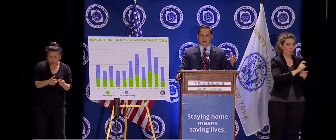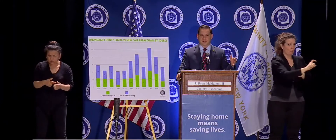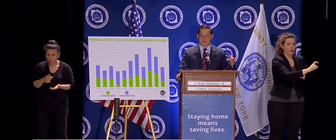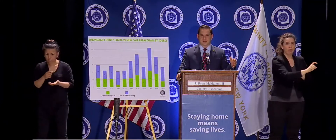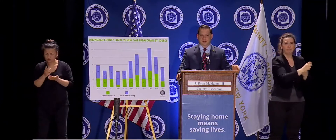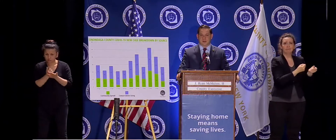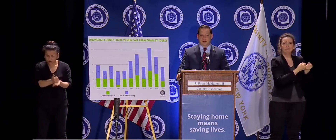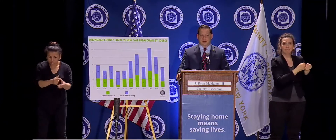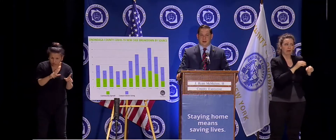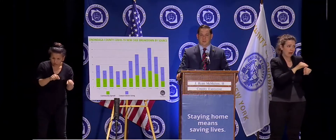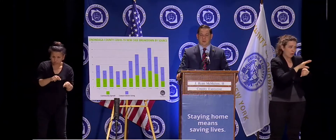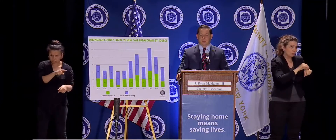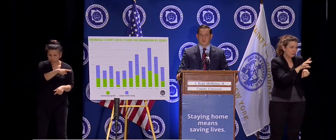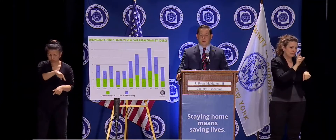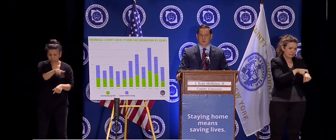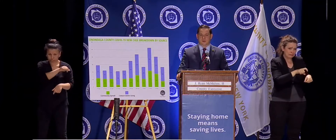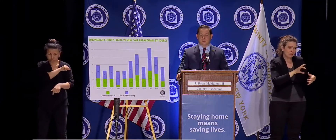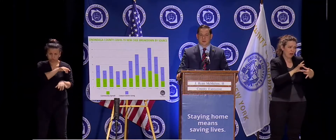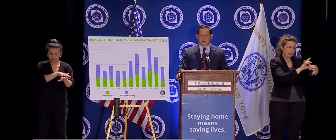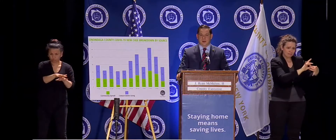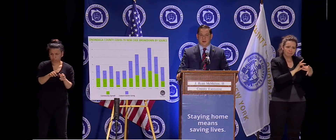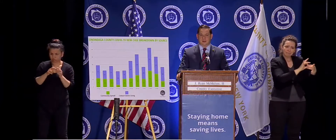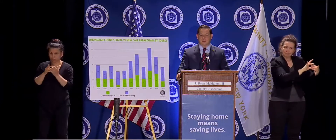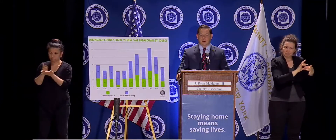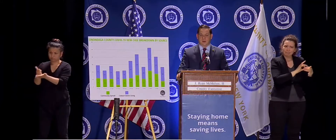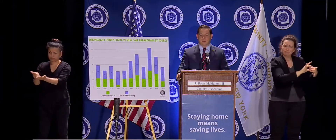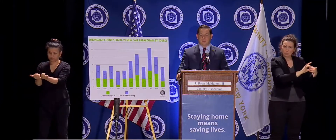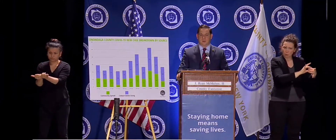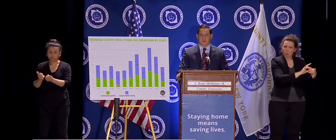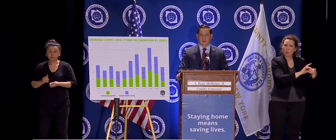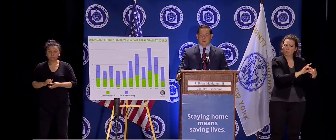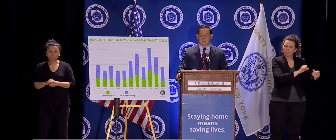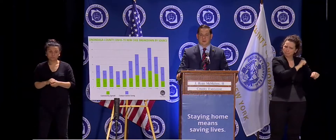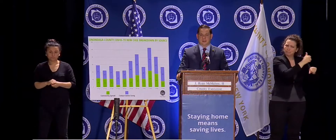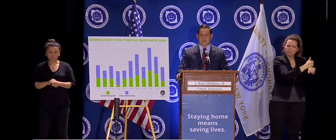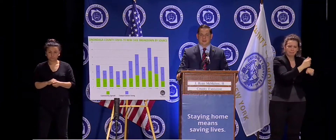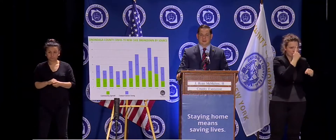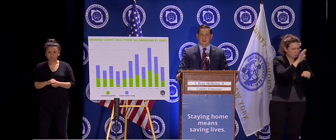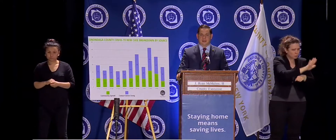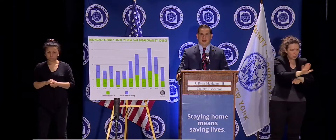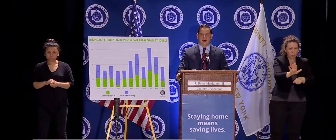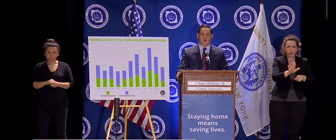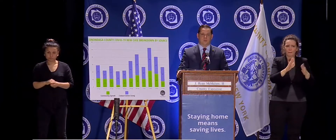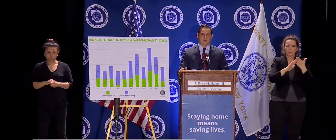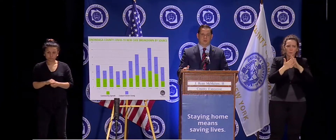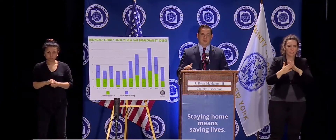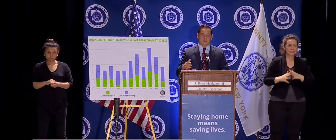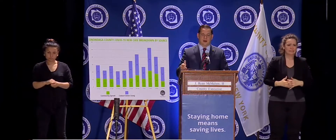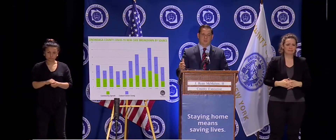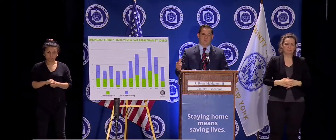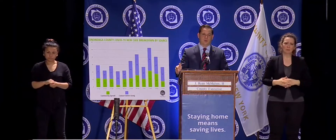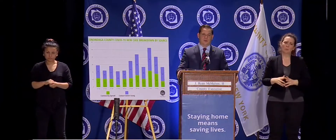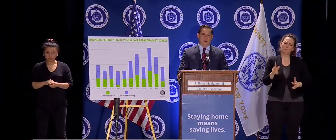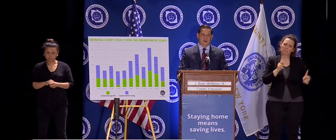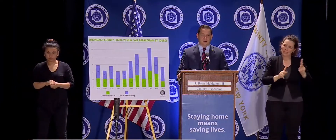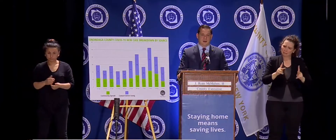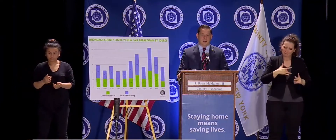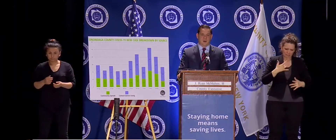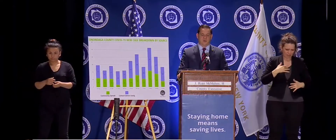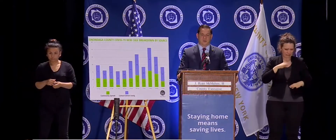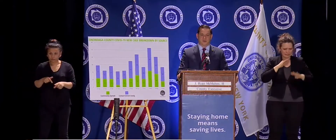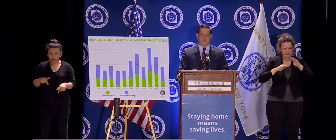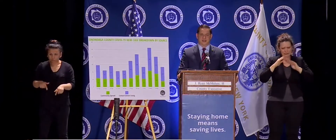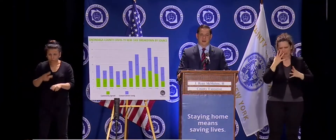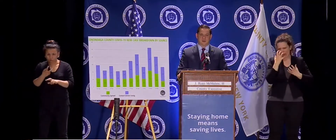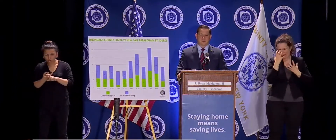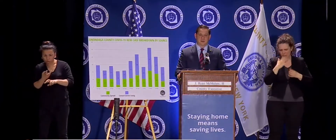with strategies, help make referrals, so that people really can get help when they need help. We've had